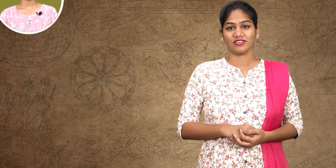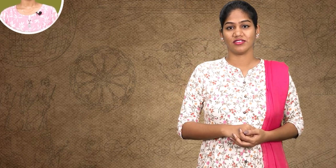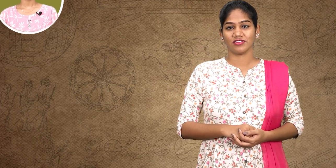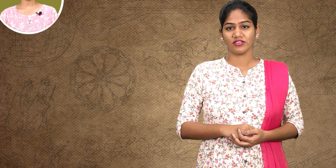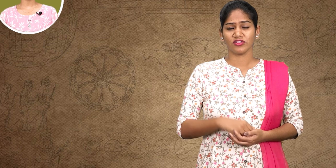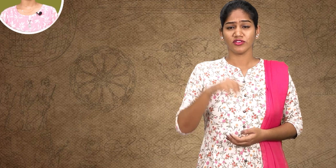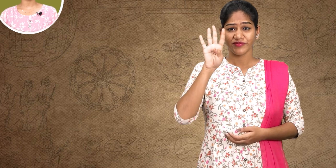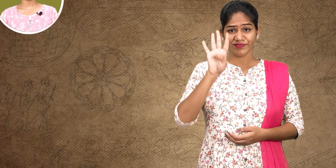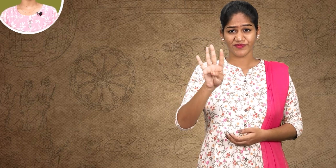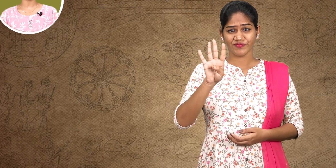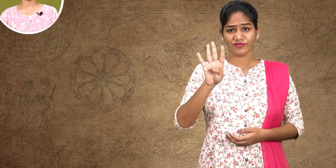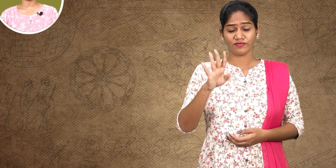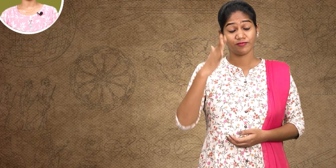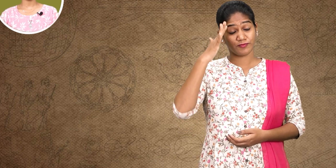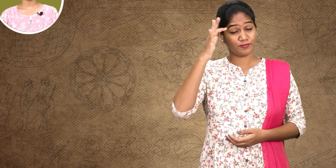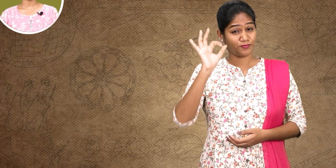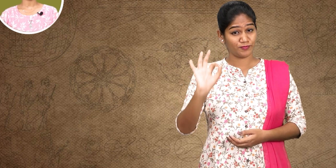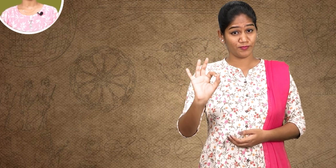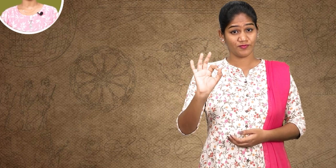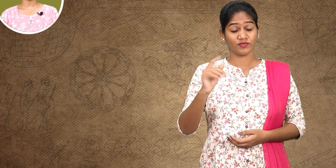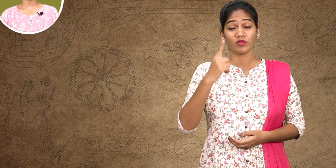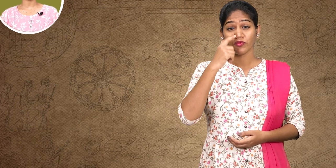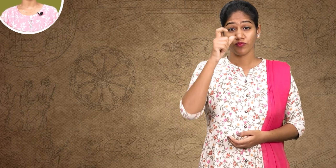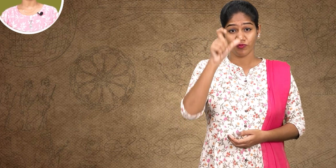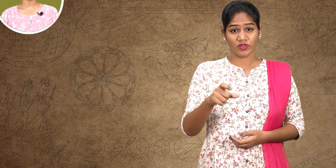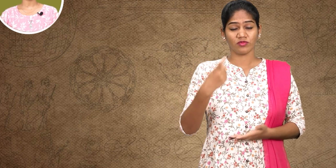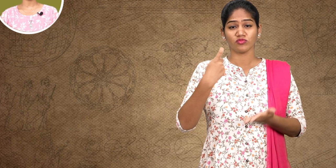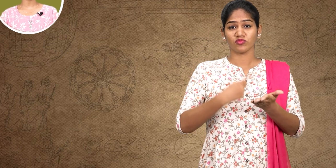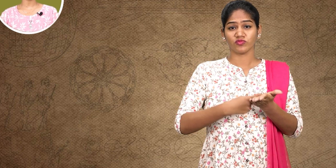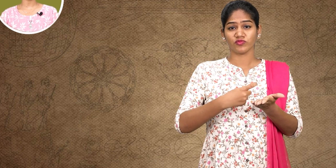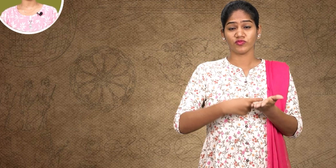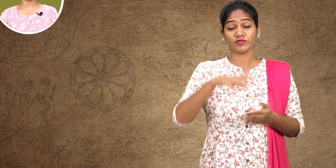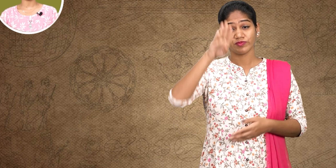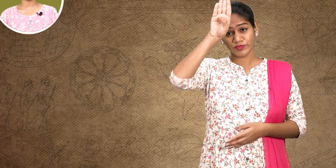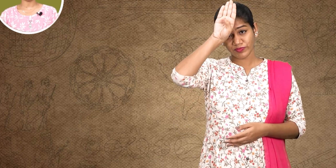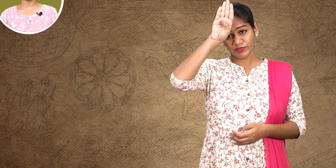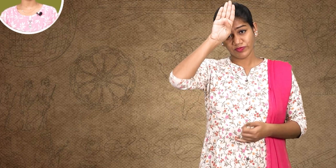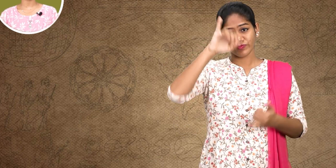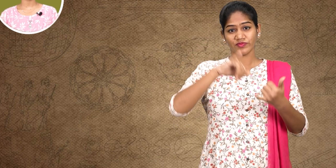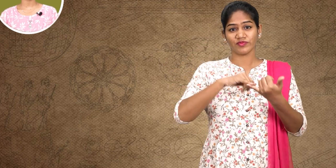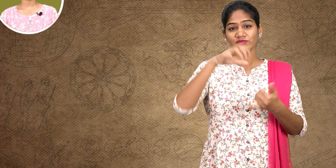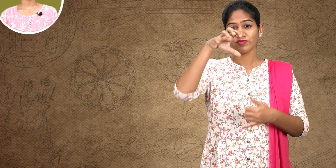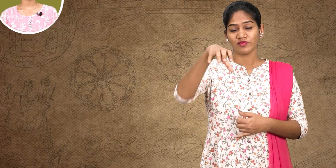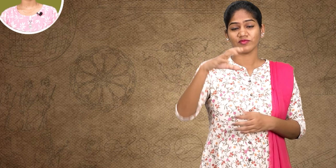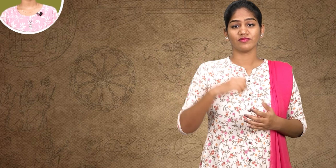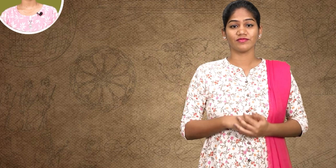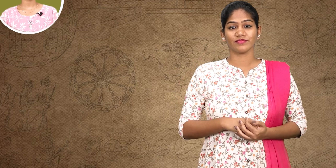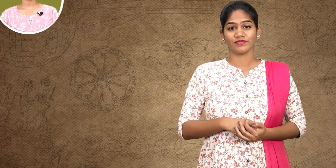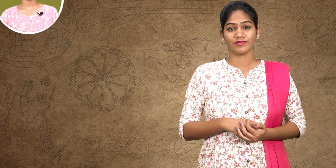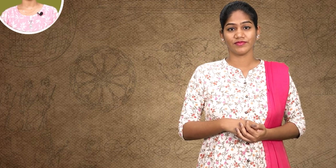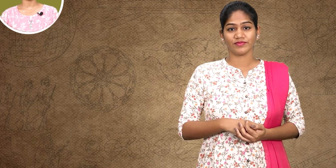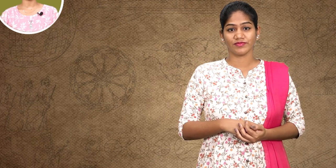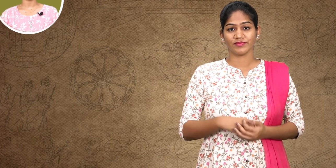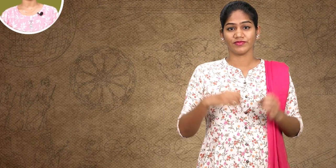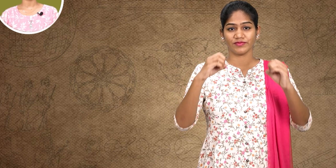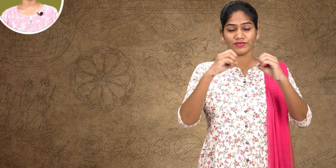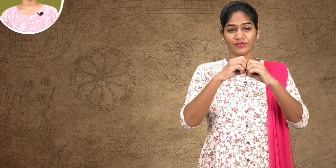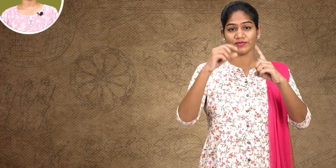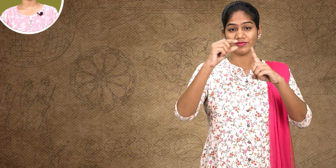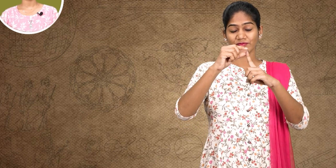Four brave women ruled over the princely slate of Bhopal.